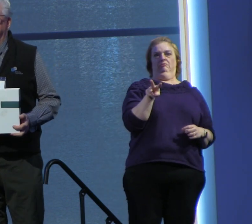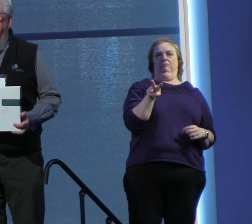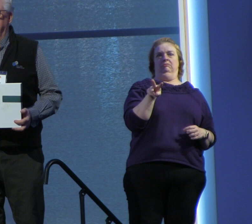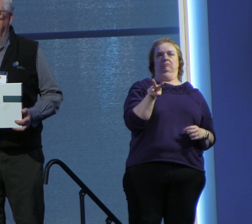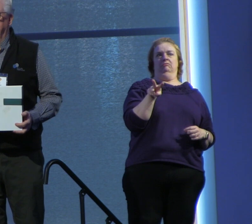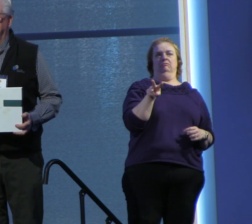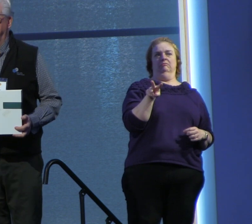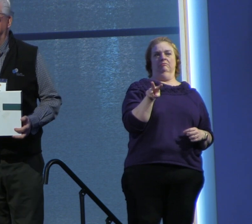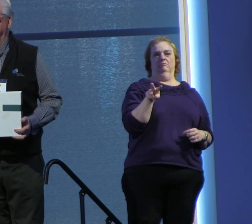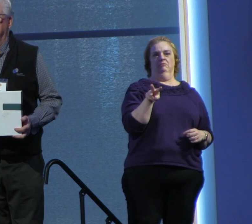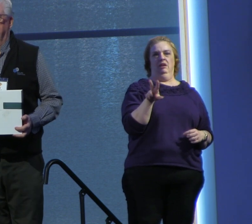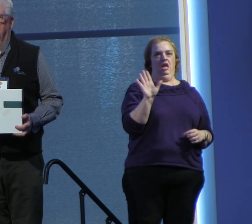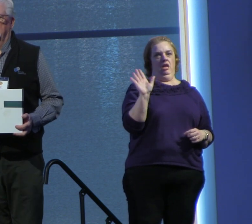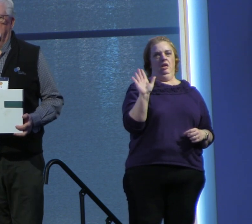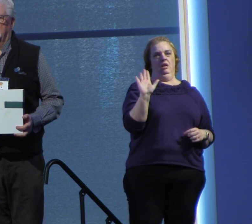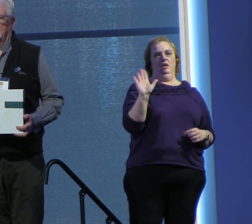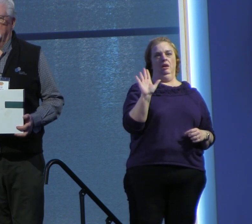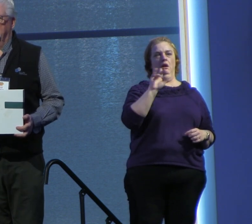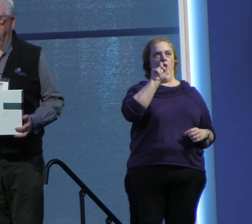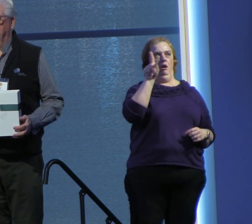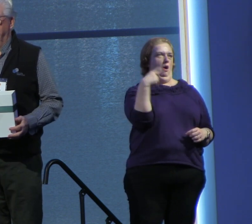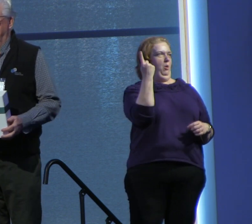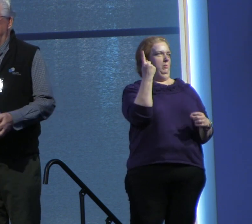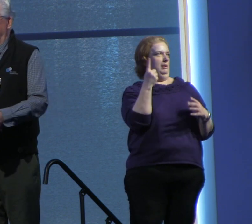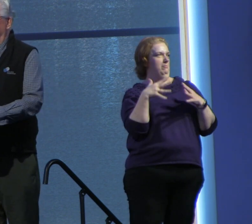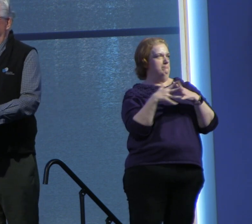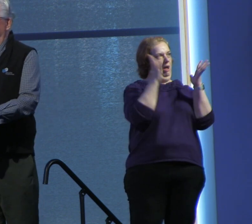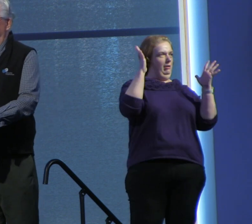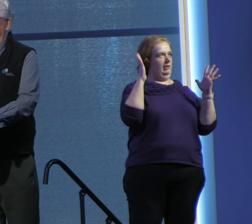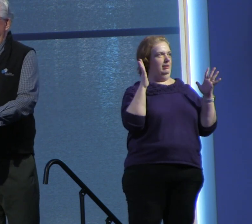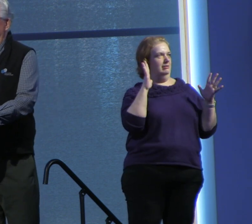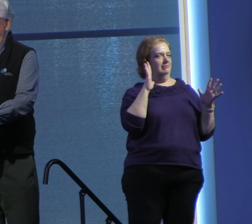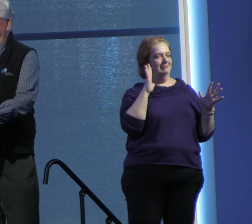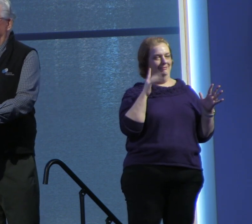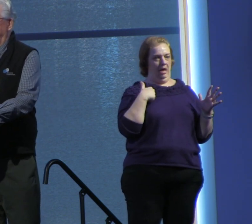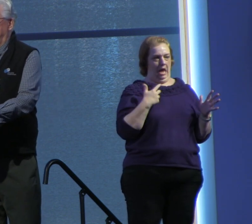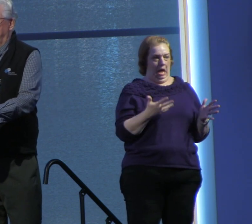aghast and was like, "Only an American."